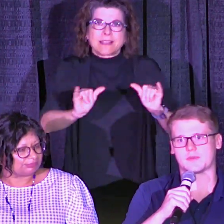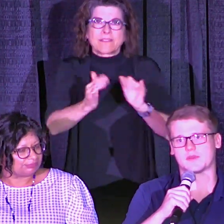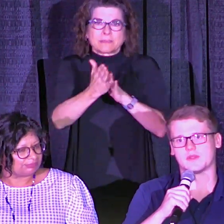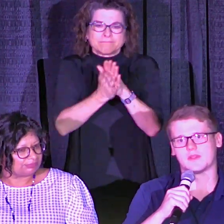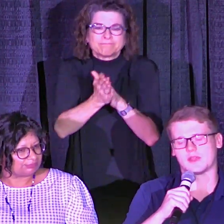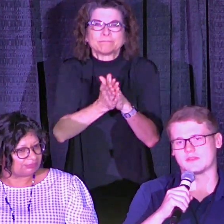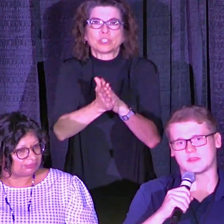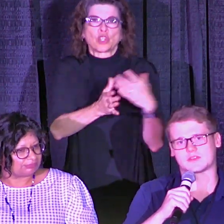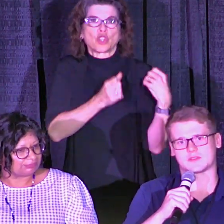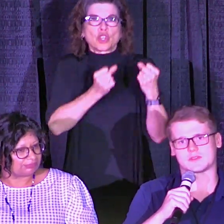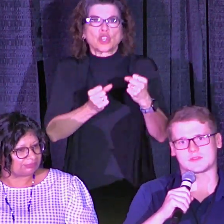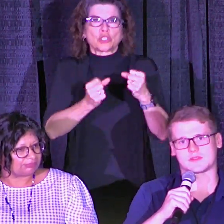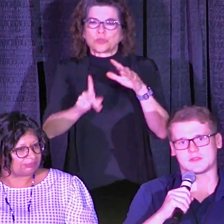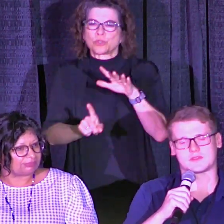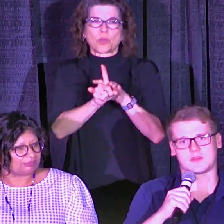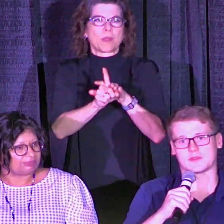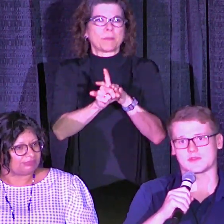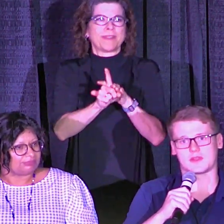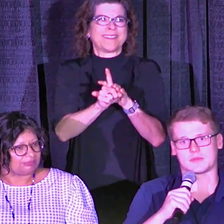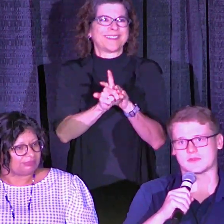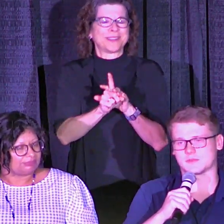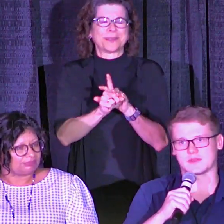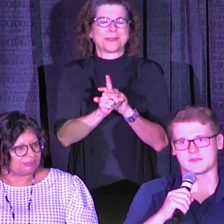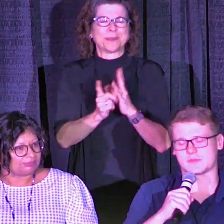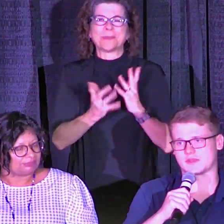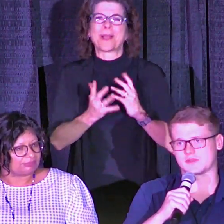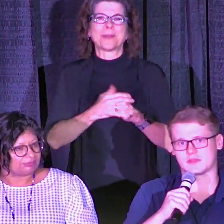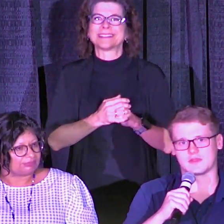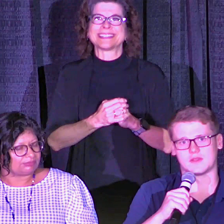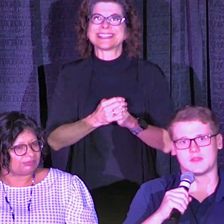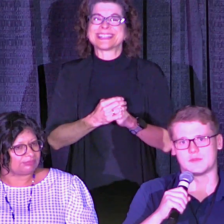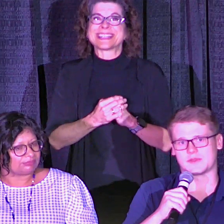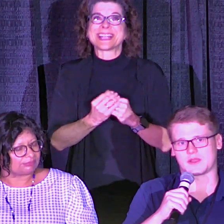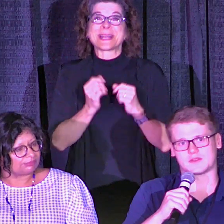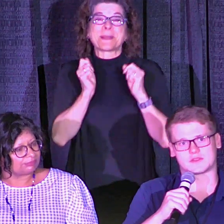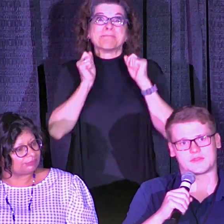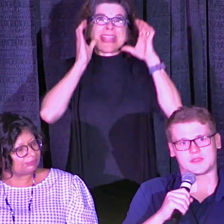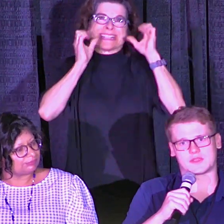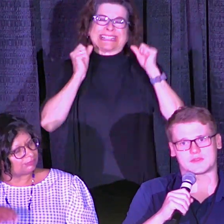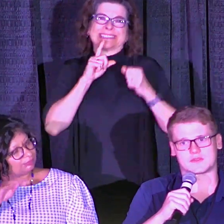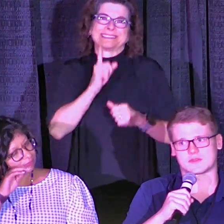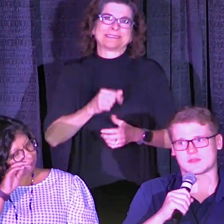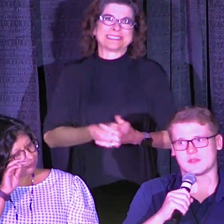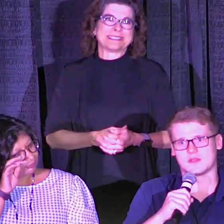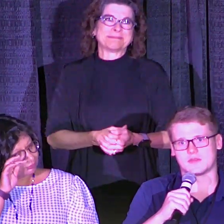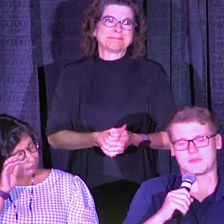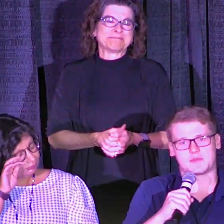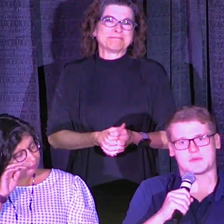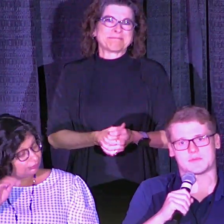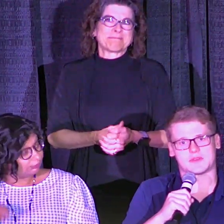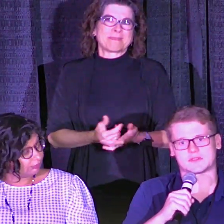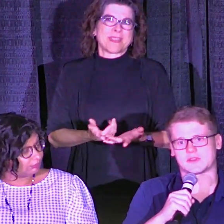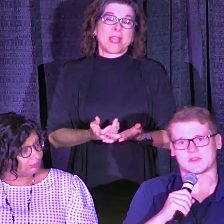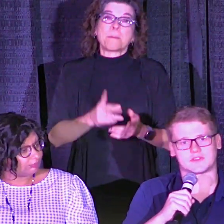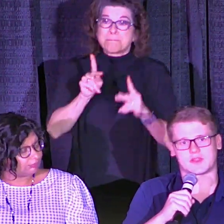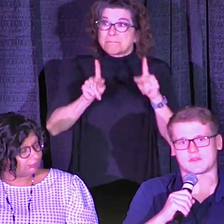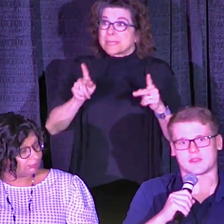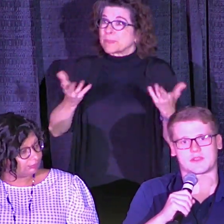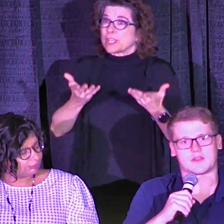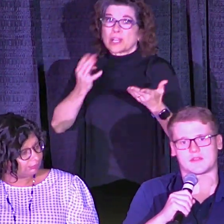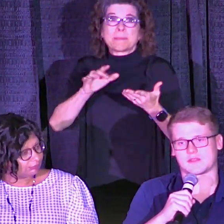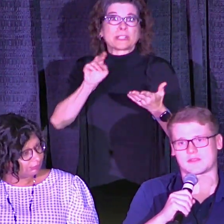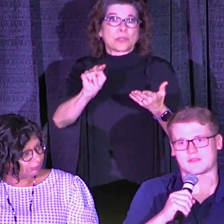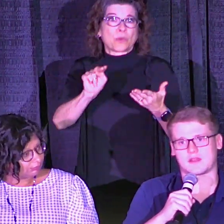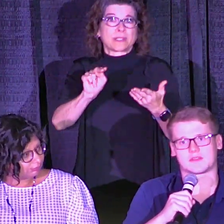show up. I mean, that's just, it's so incredible to me, it's amazing. But I also think it's the people of Minnesota in